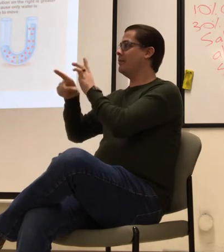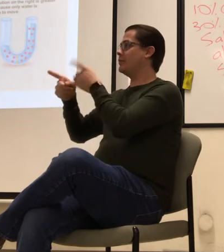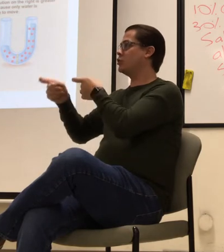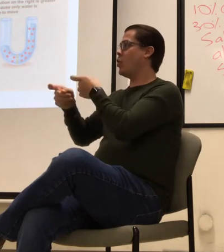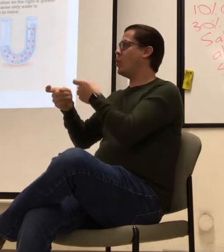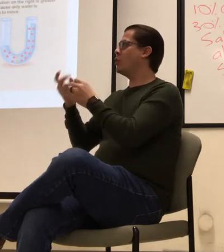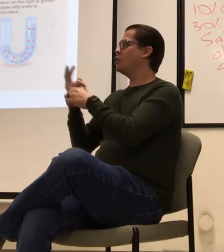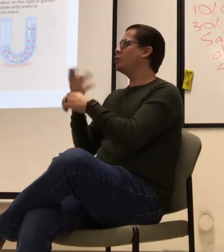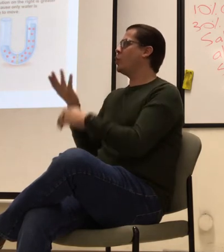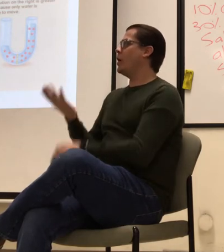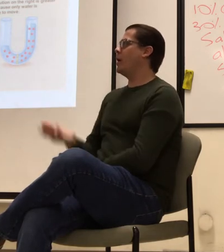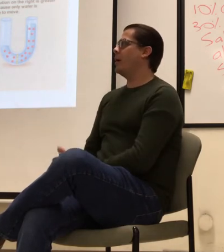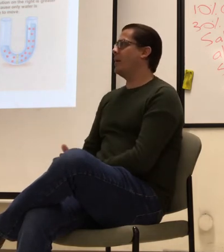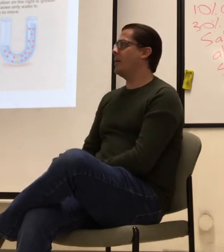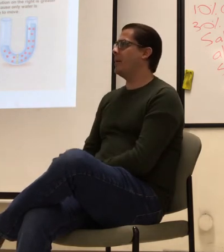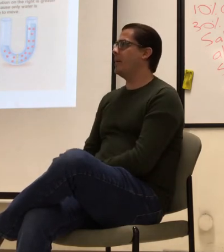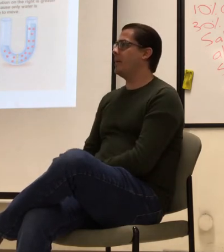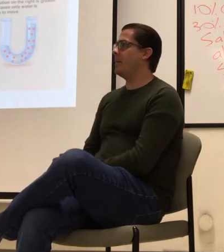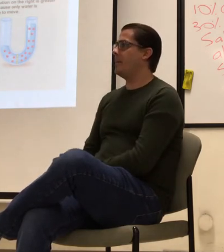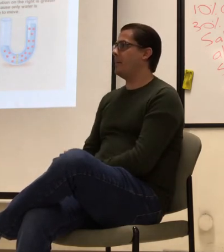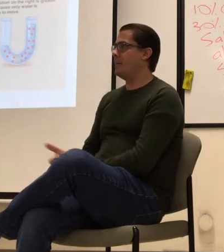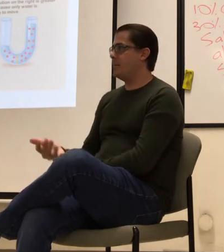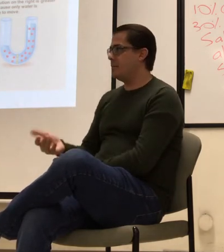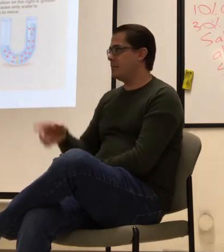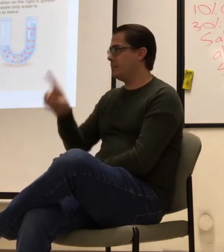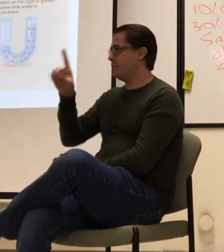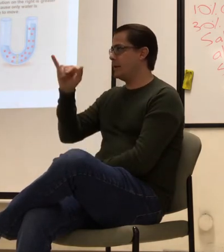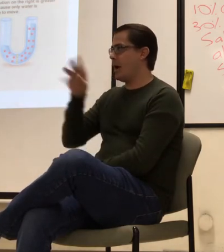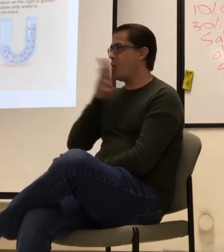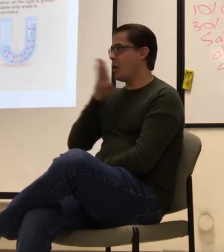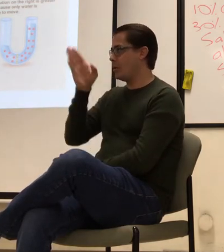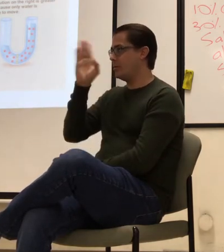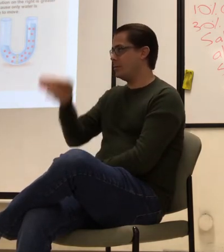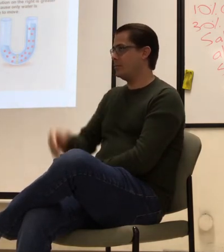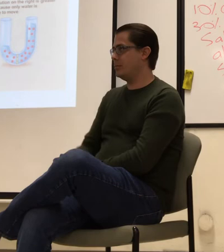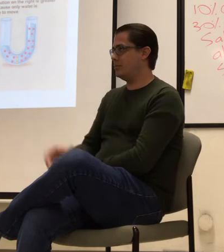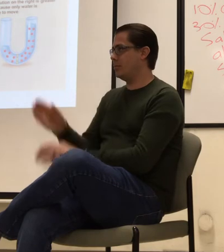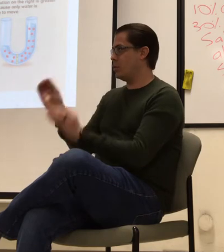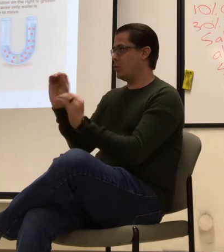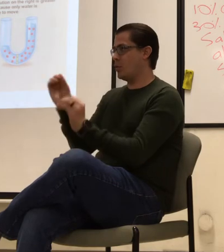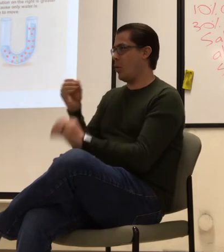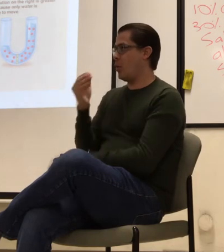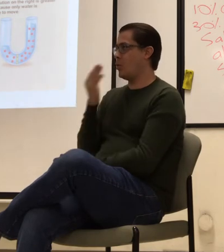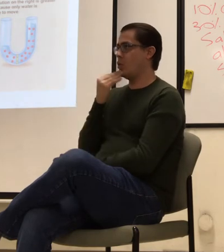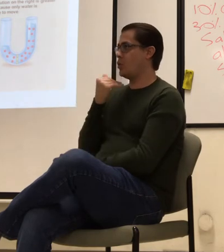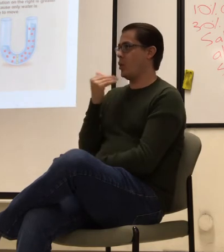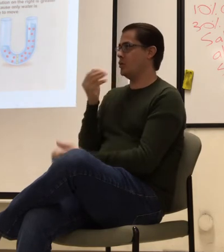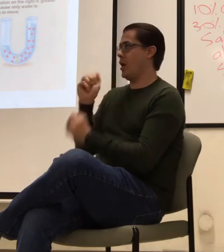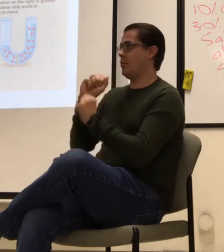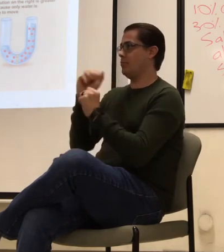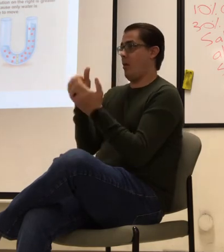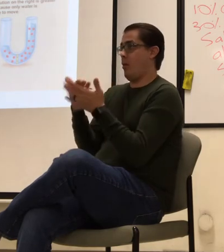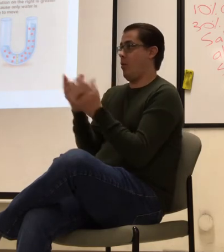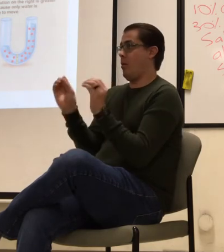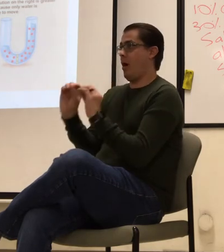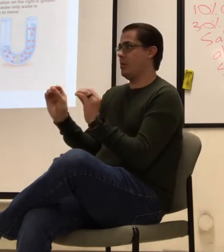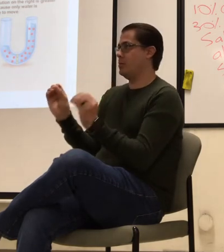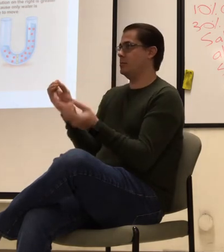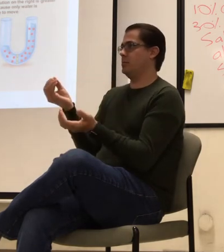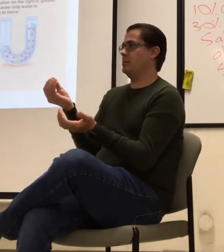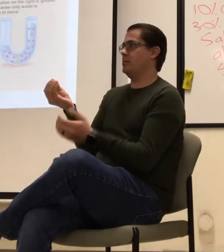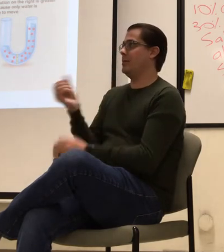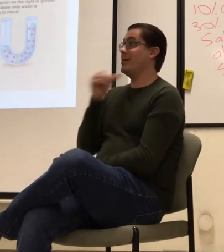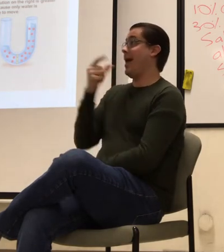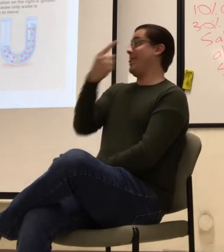what would you use? How about just water? That shouldn't have glucose in it. If you just get straight up water, not this